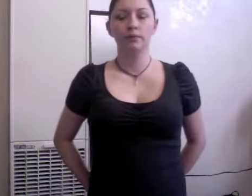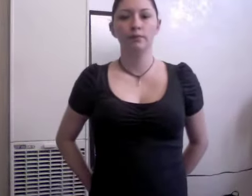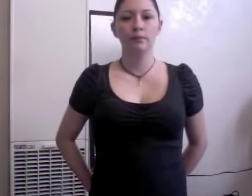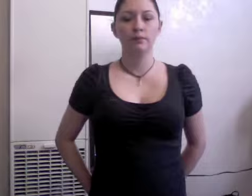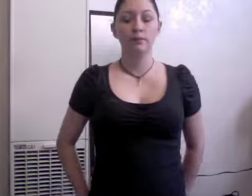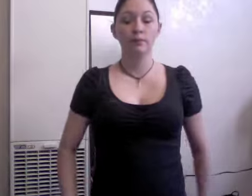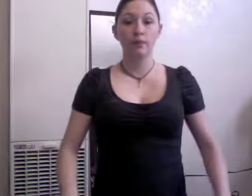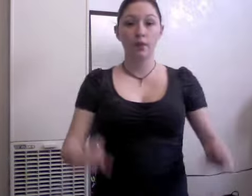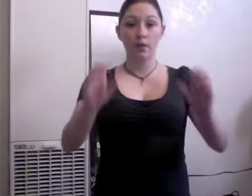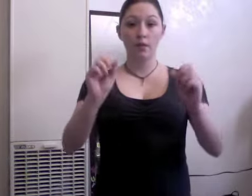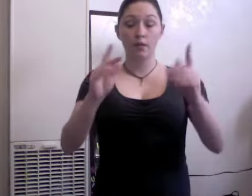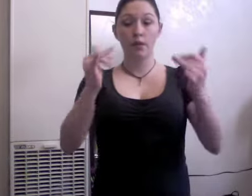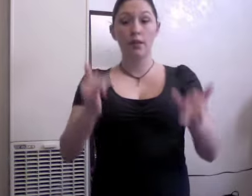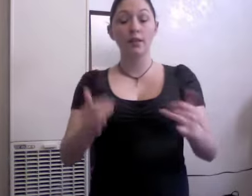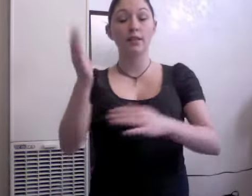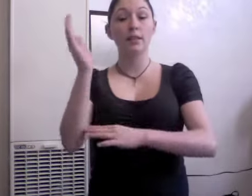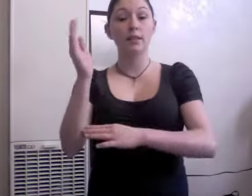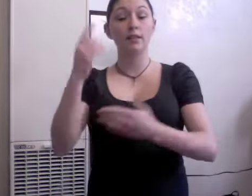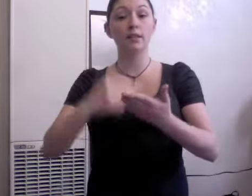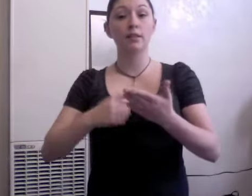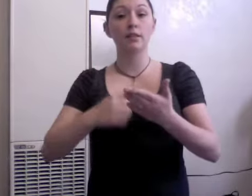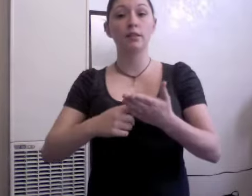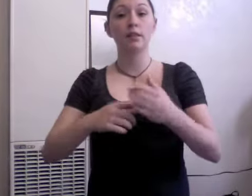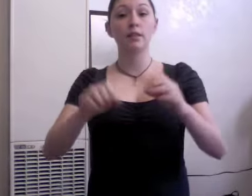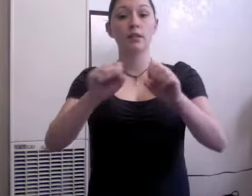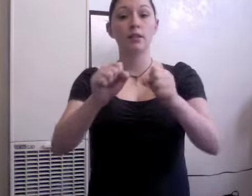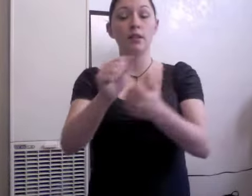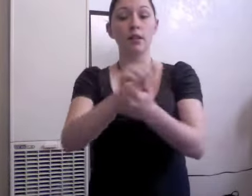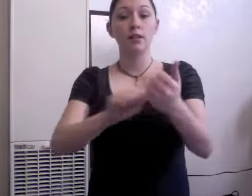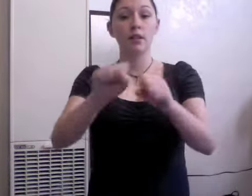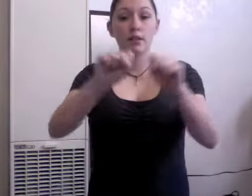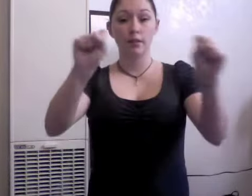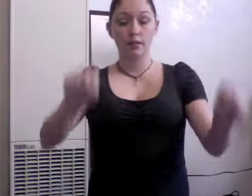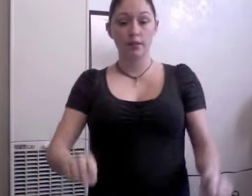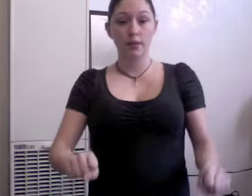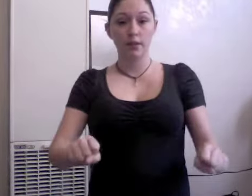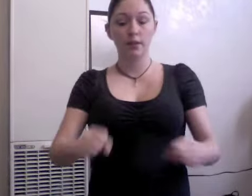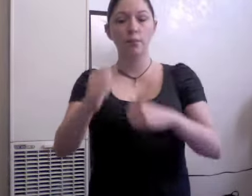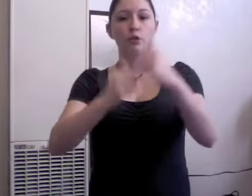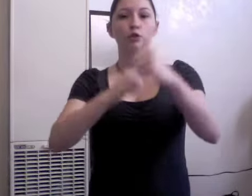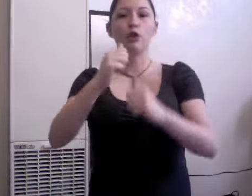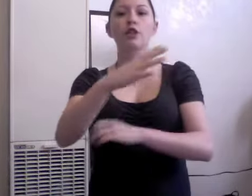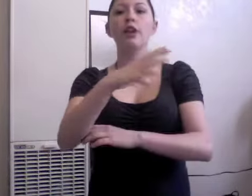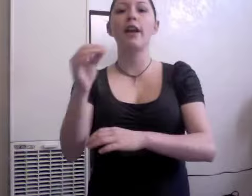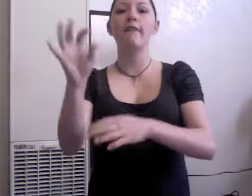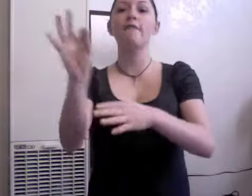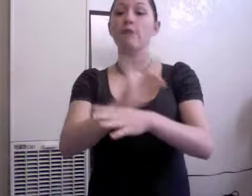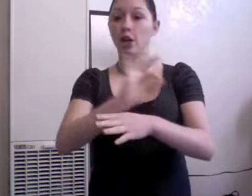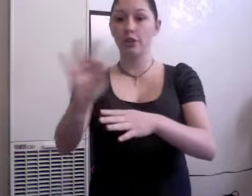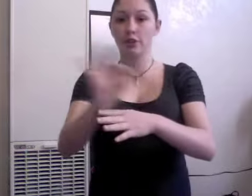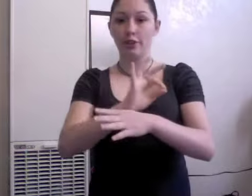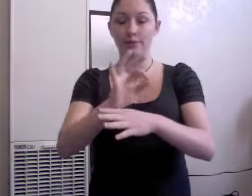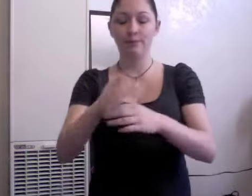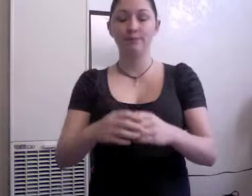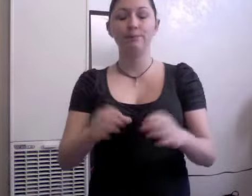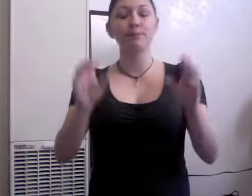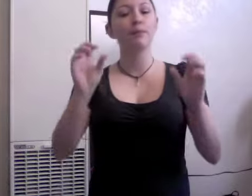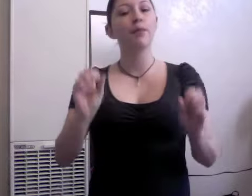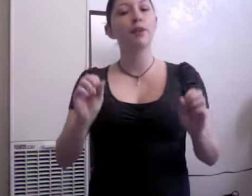Okay, this lecture is going to cover the digestive system, structure, and function. Okay, so some of the major functions of your